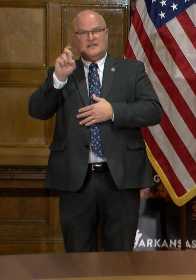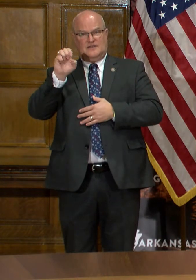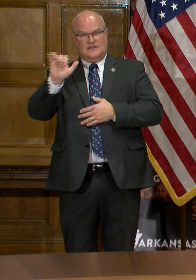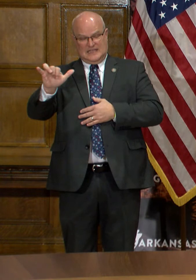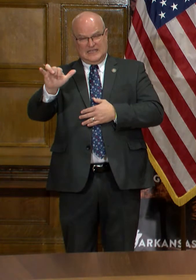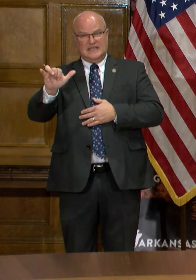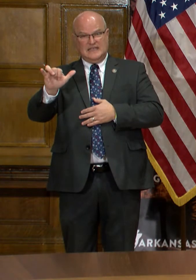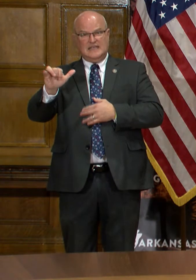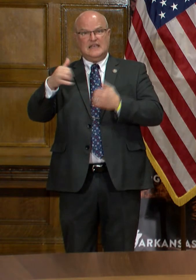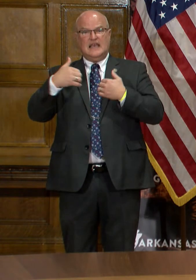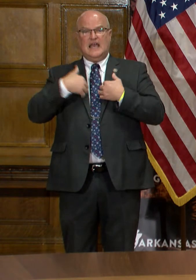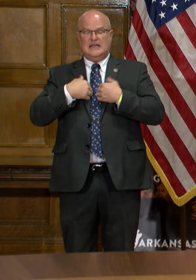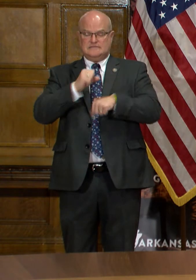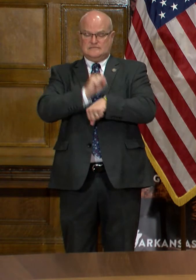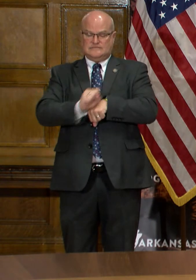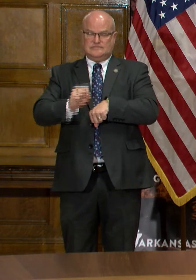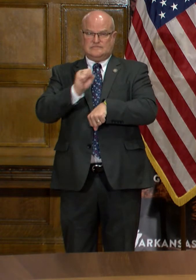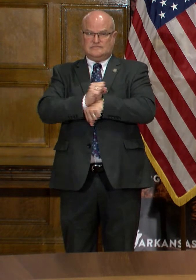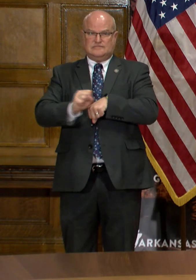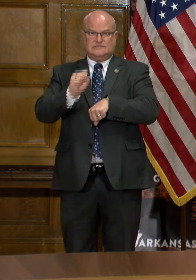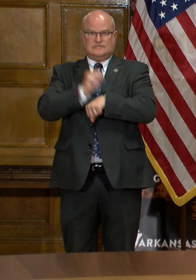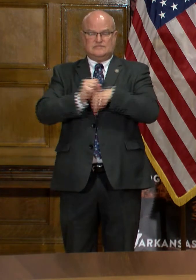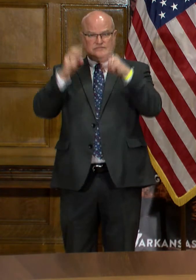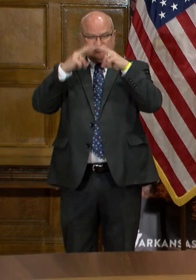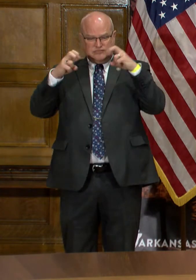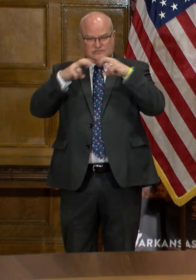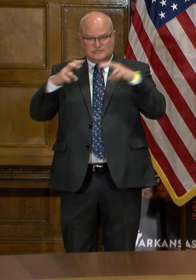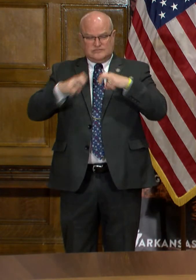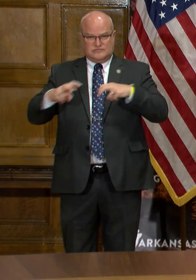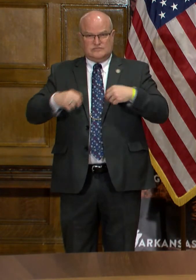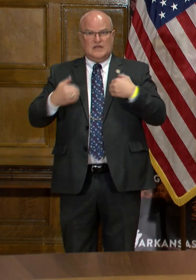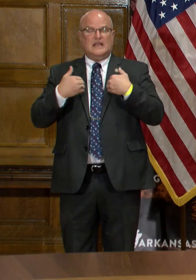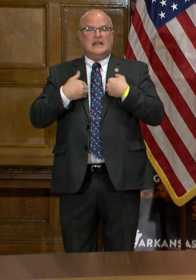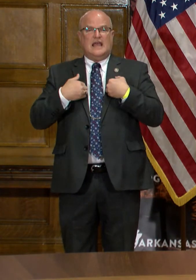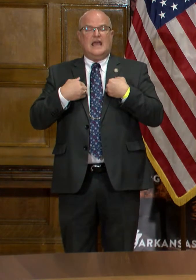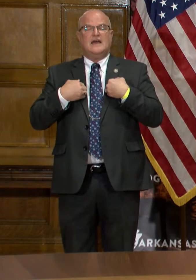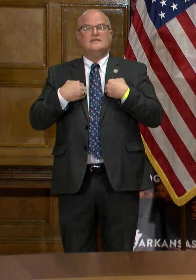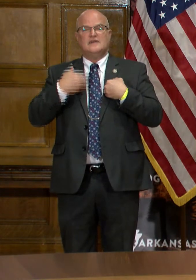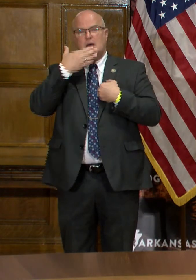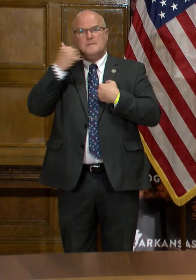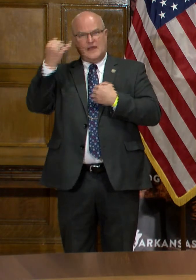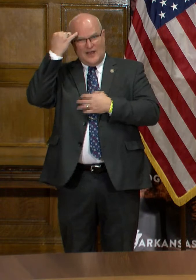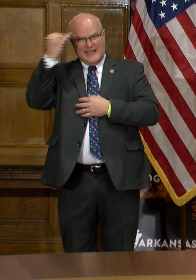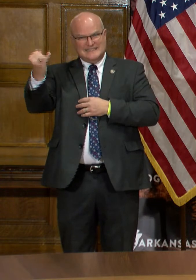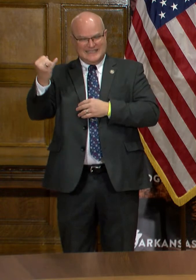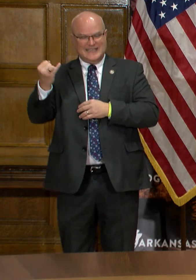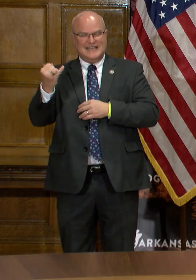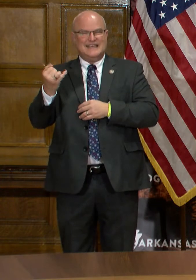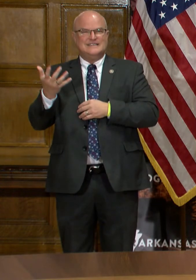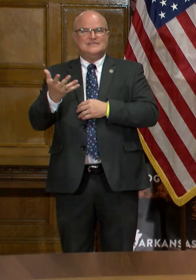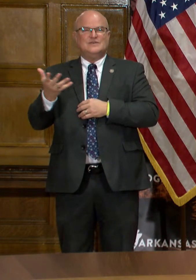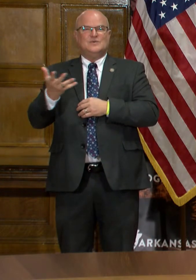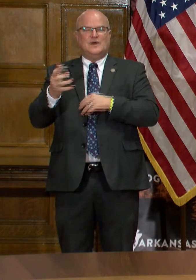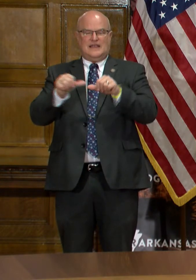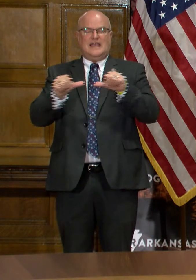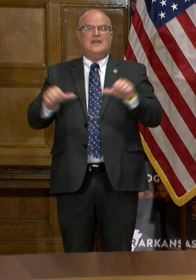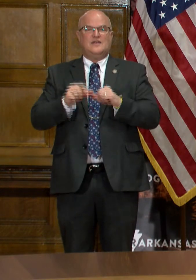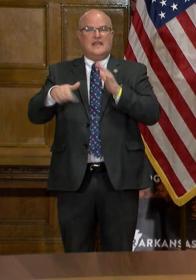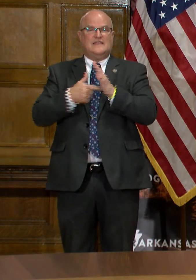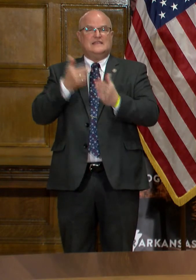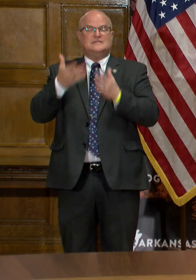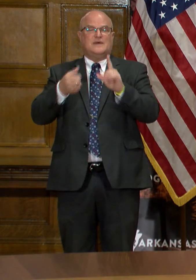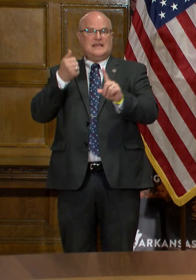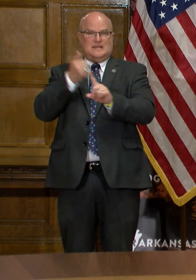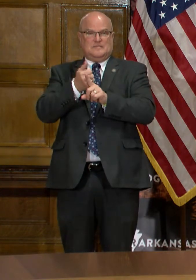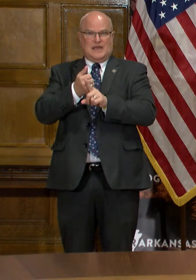has been trying to dig into this, and will have give a better idea as to the areas that this